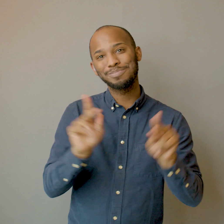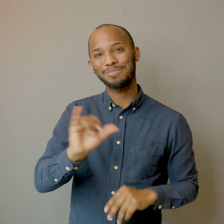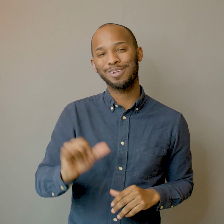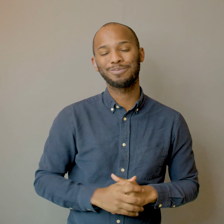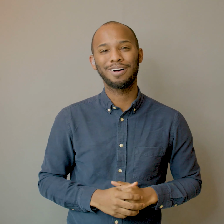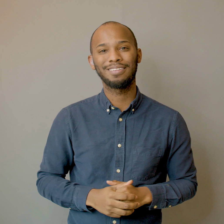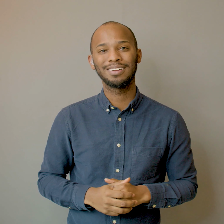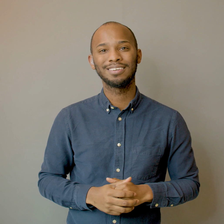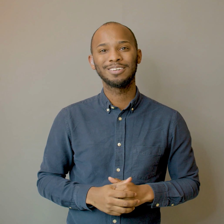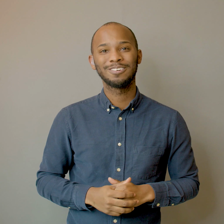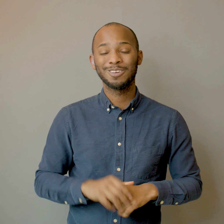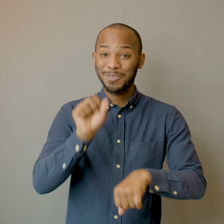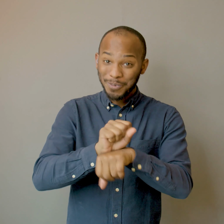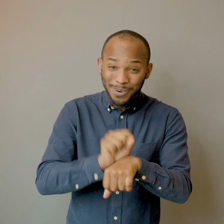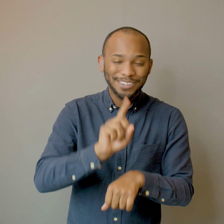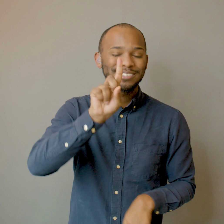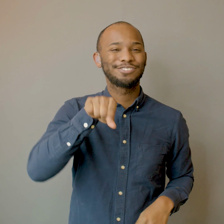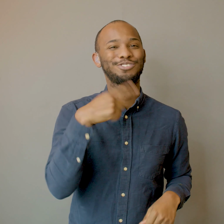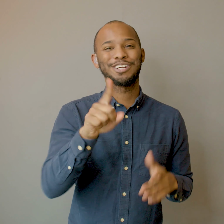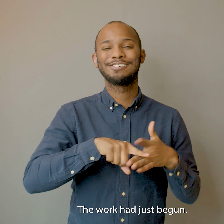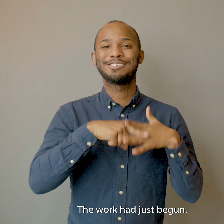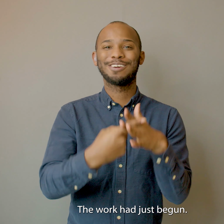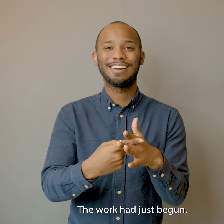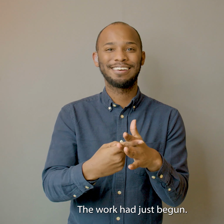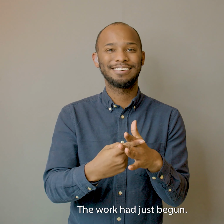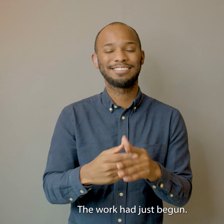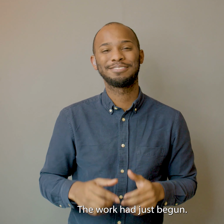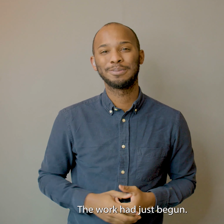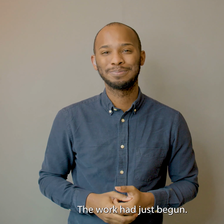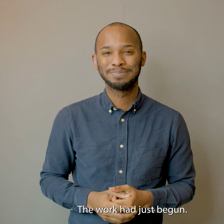and reaching deaf people as well. The work has just begun.